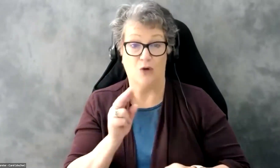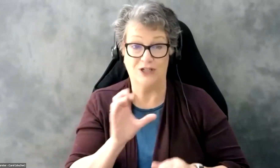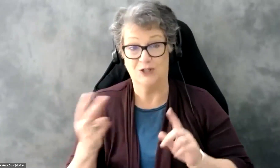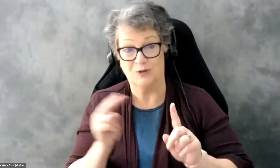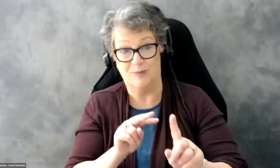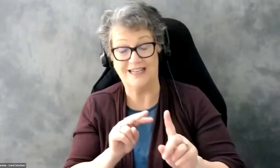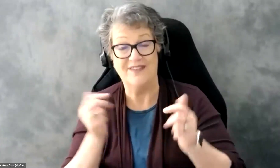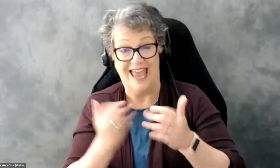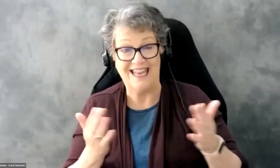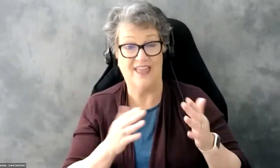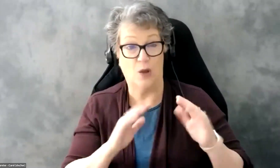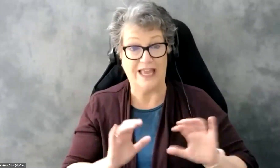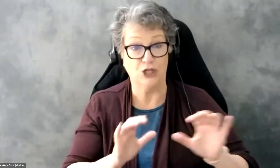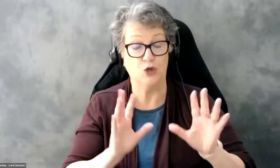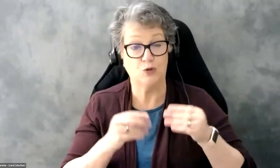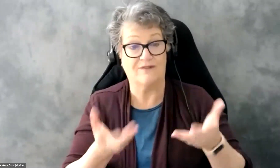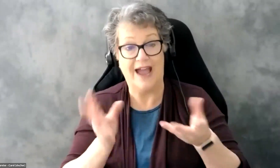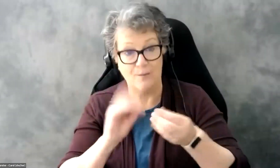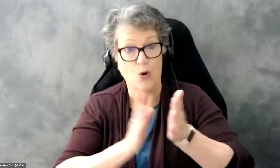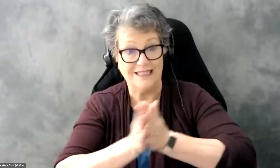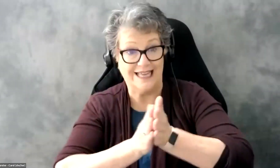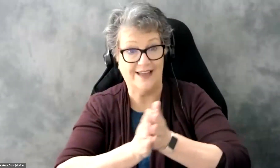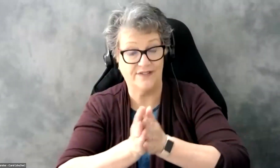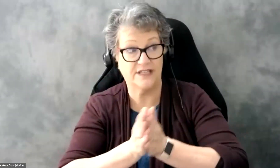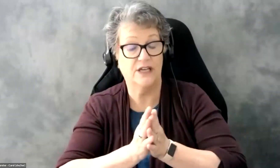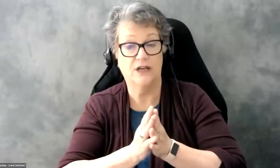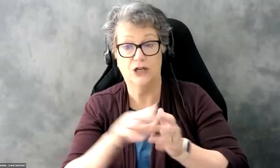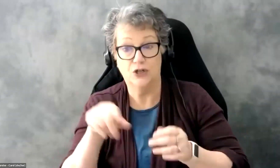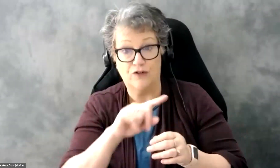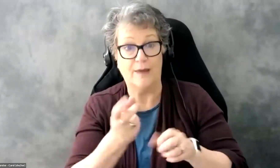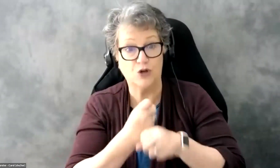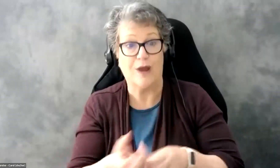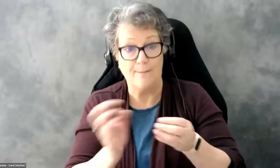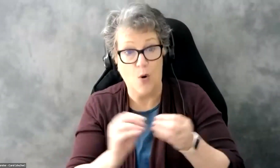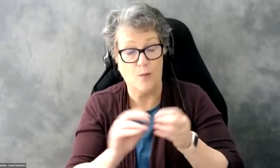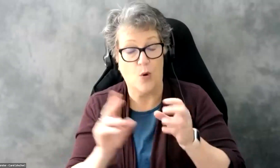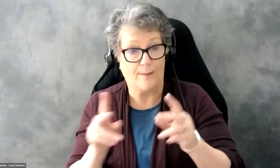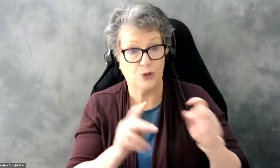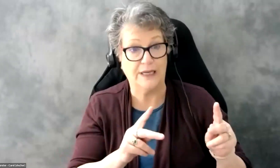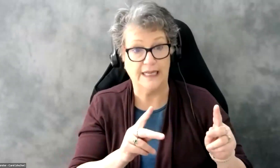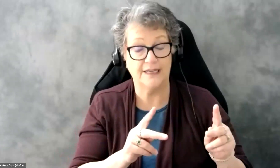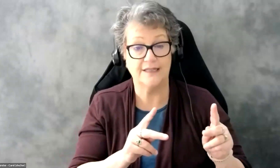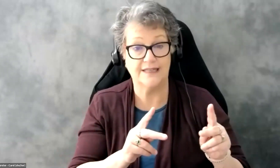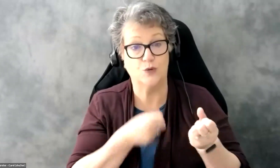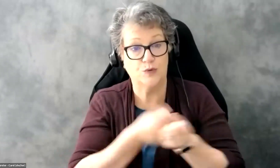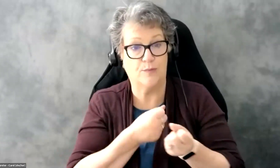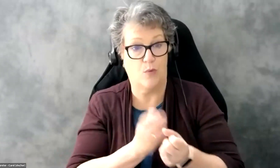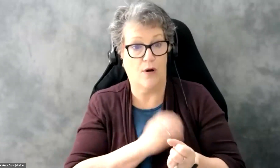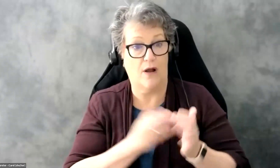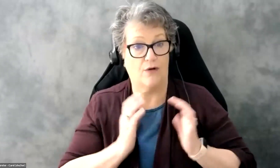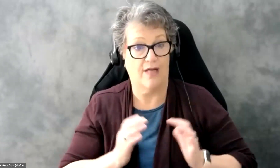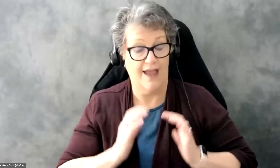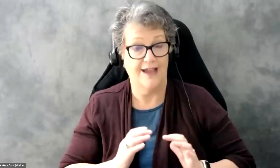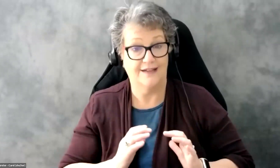perspective, anything that we can do to provide further incentives to providers to create more and more of these opportunities and to support our clients through their